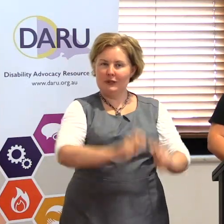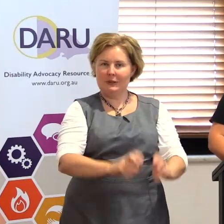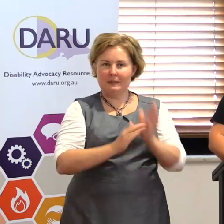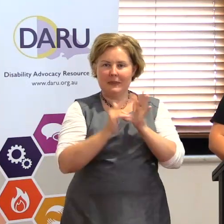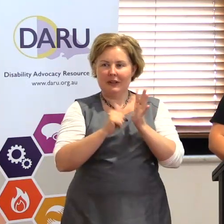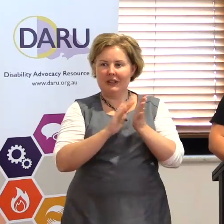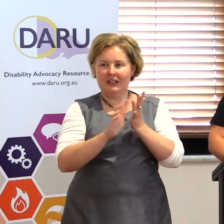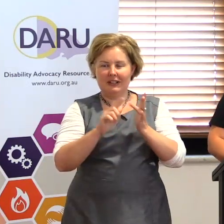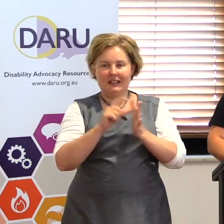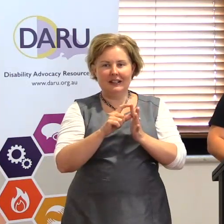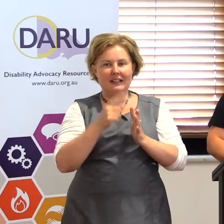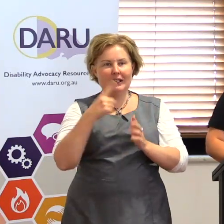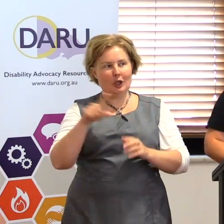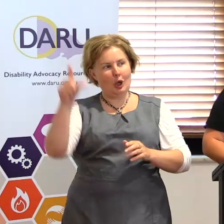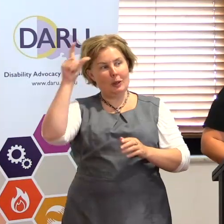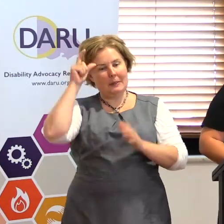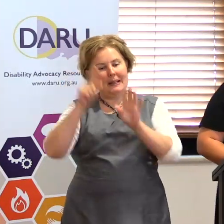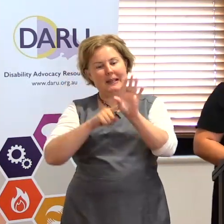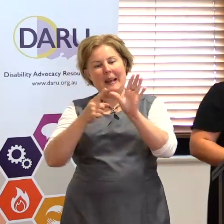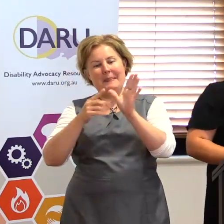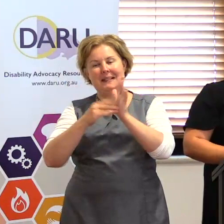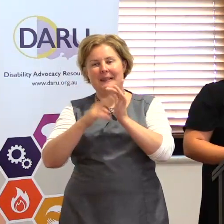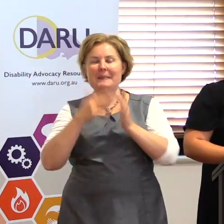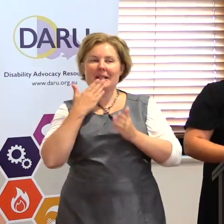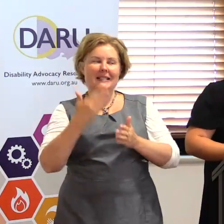yarning. Please enjoy and welcome Scott.